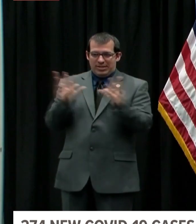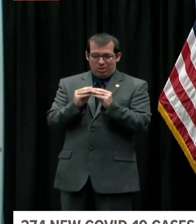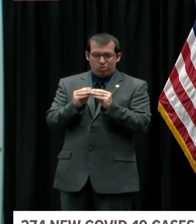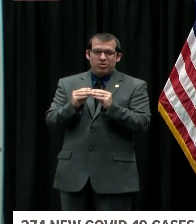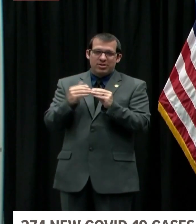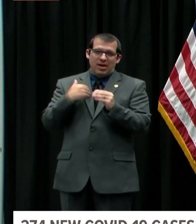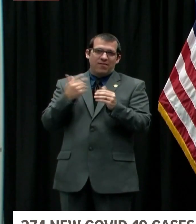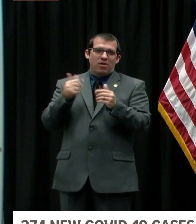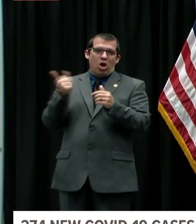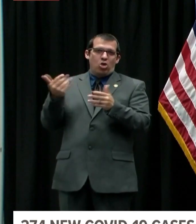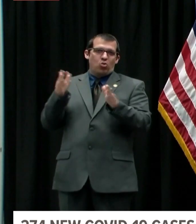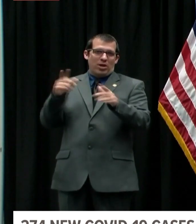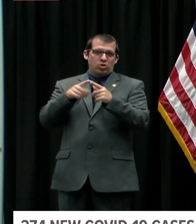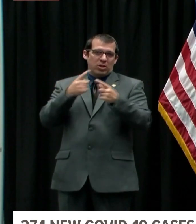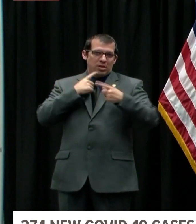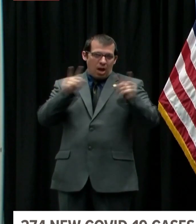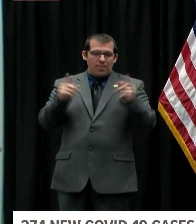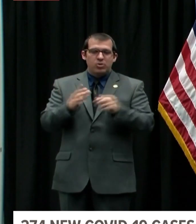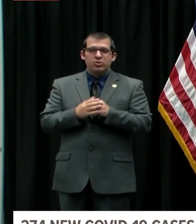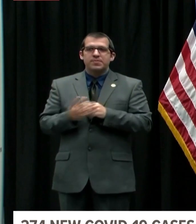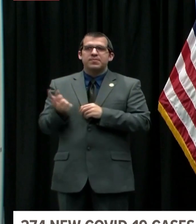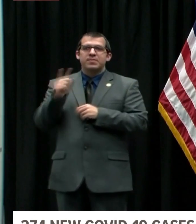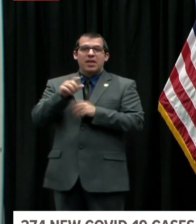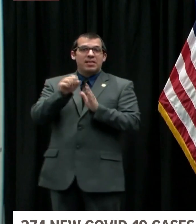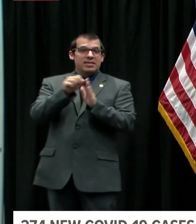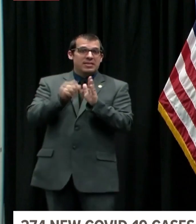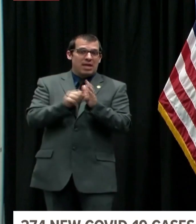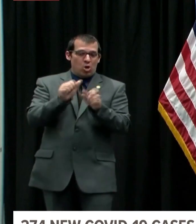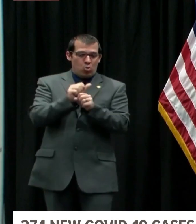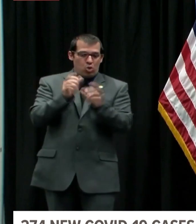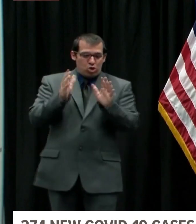ways to accomplish it. In terms of the state workers,